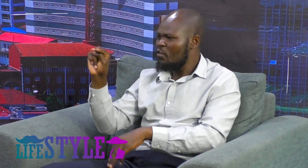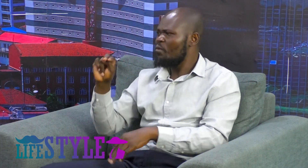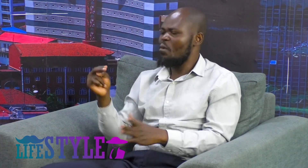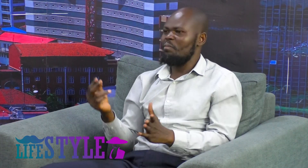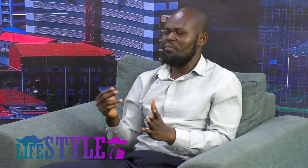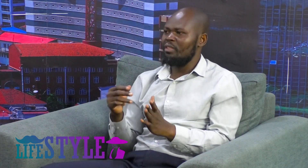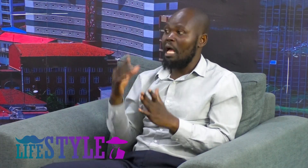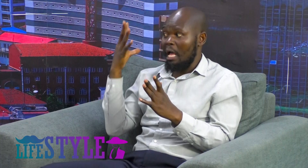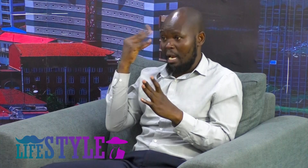in